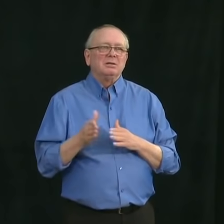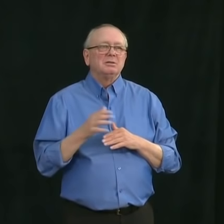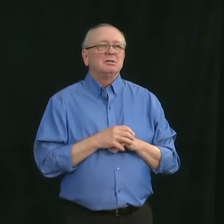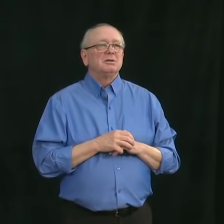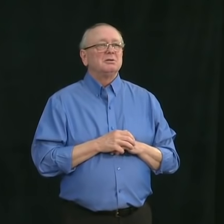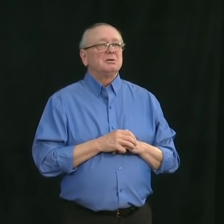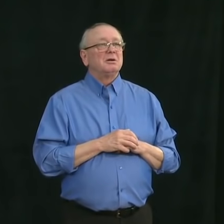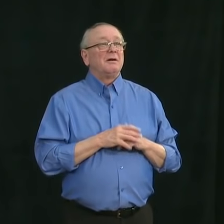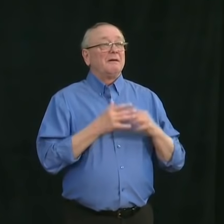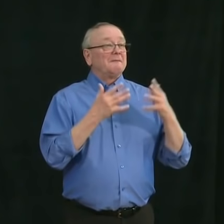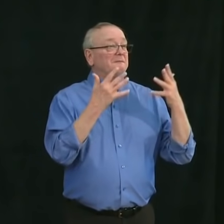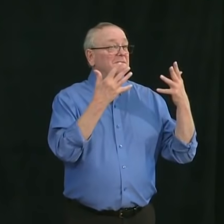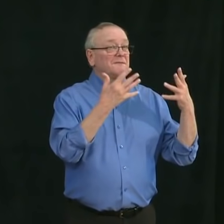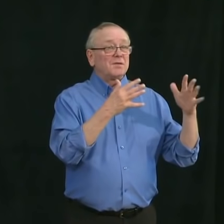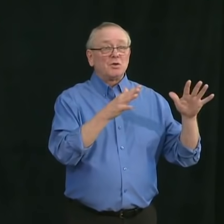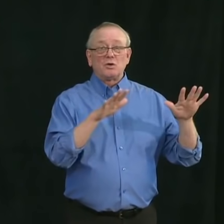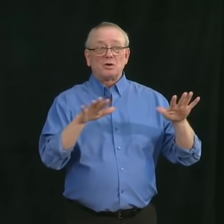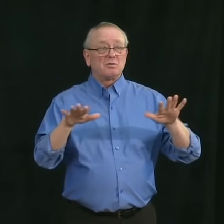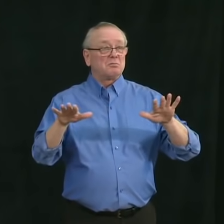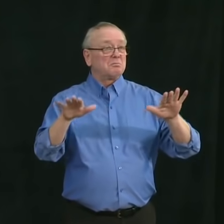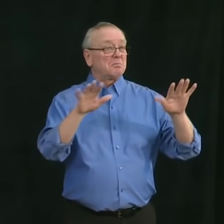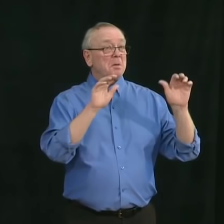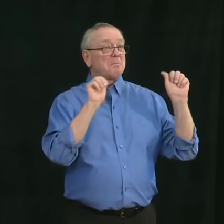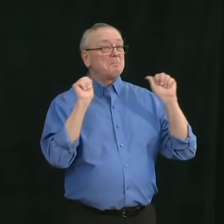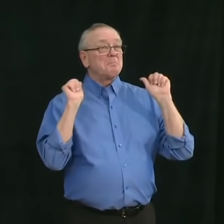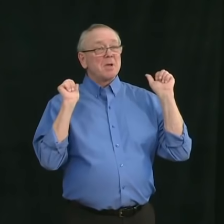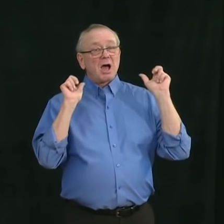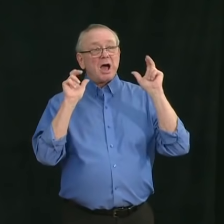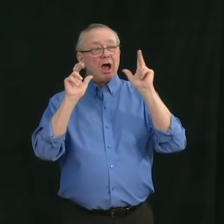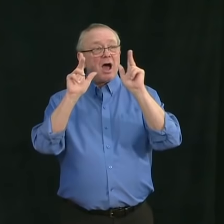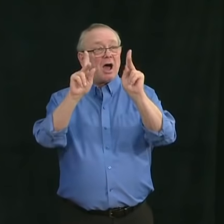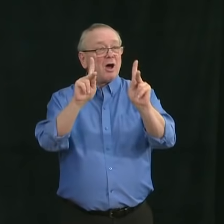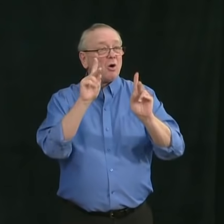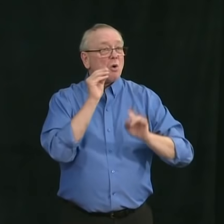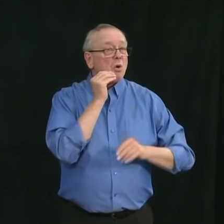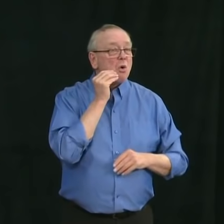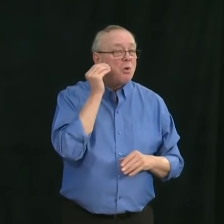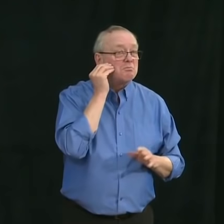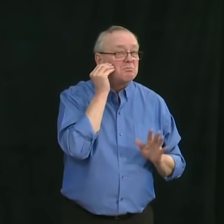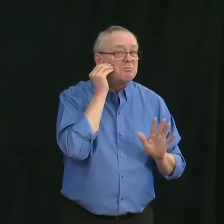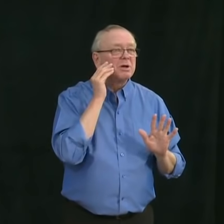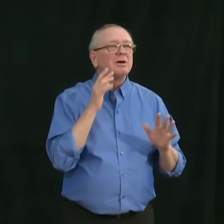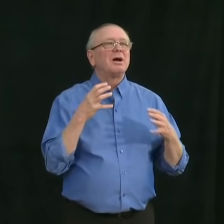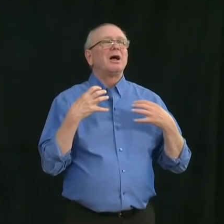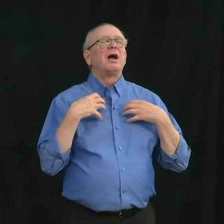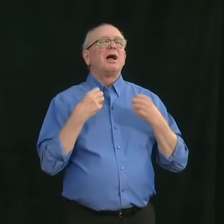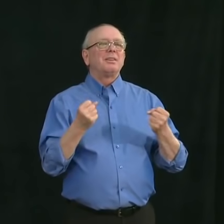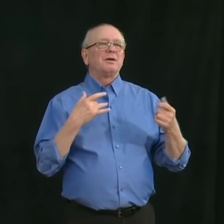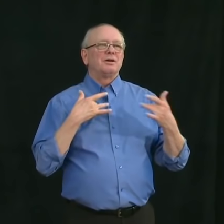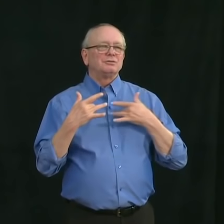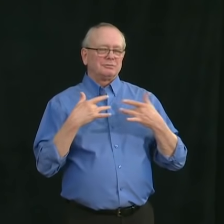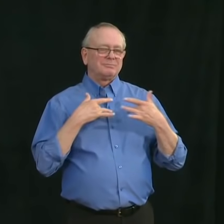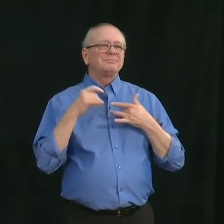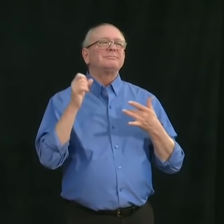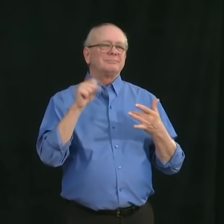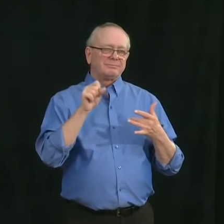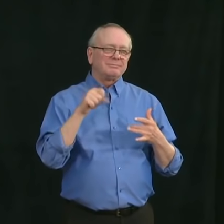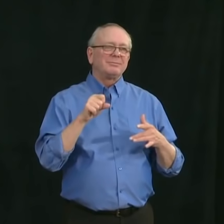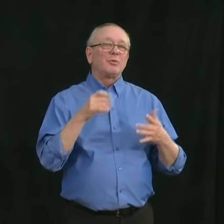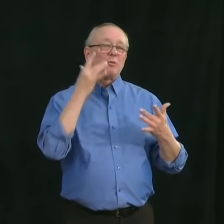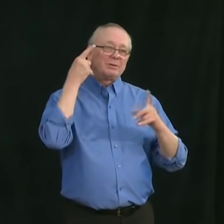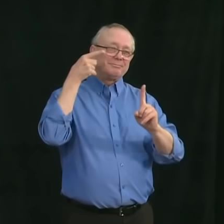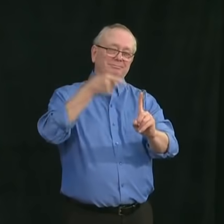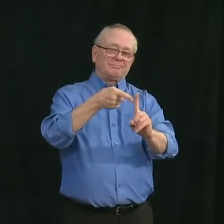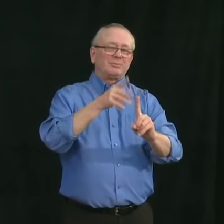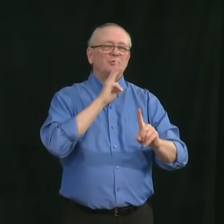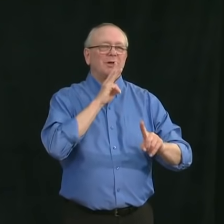the health concerns when people go back home after a flood are often very specific to that flood with respect to water